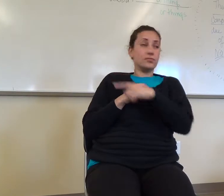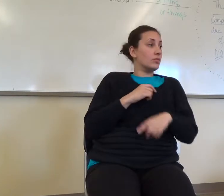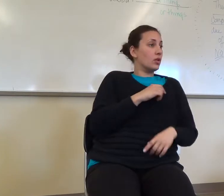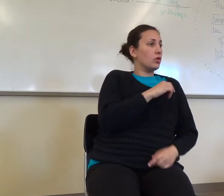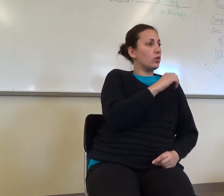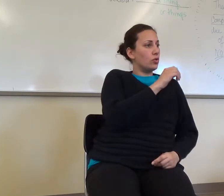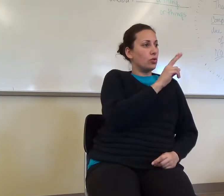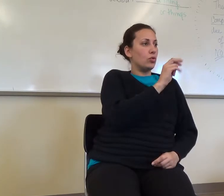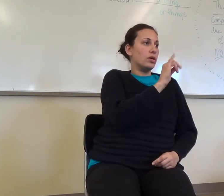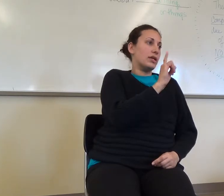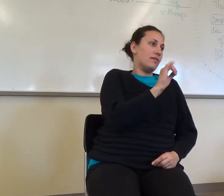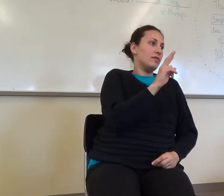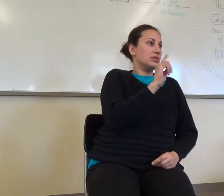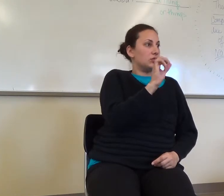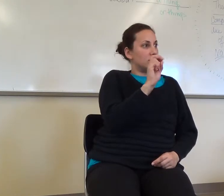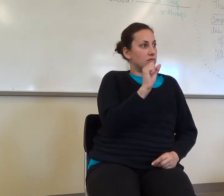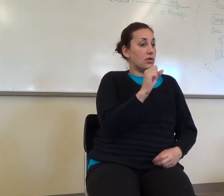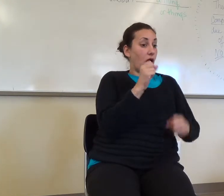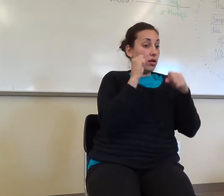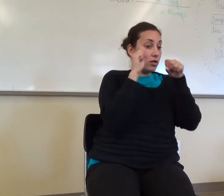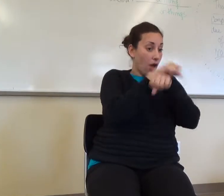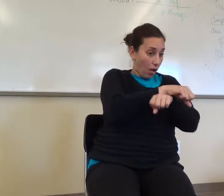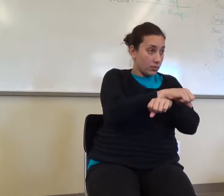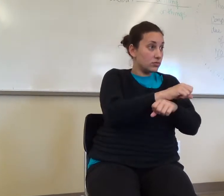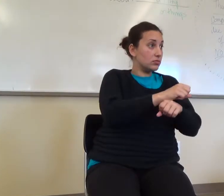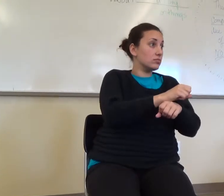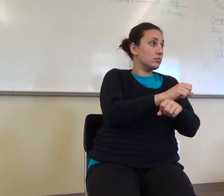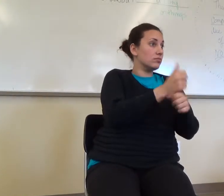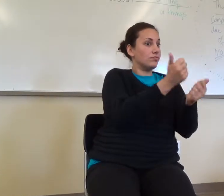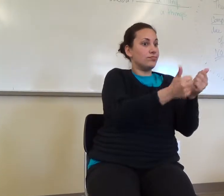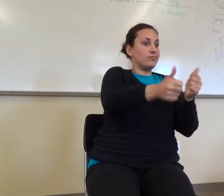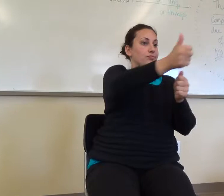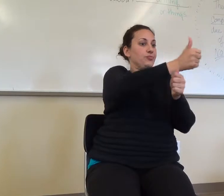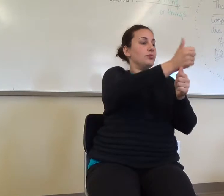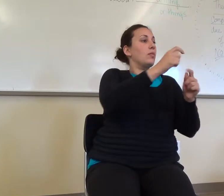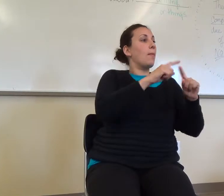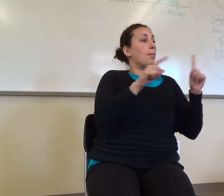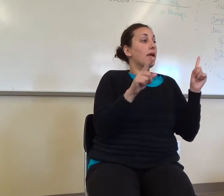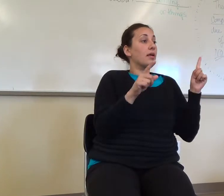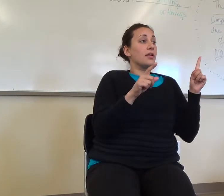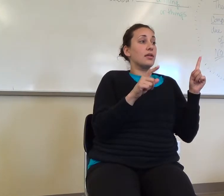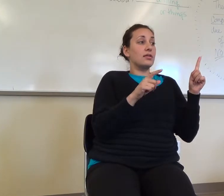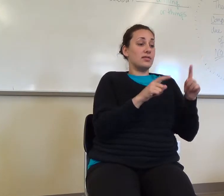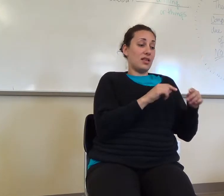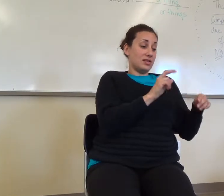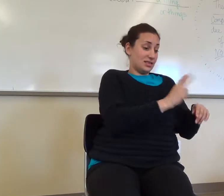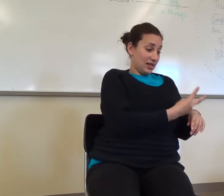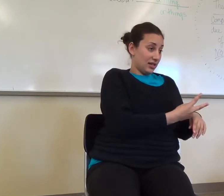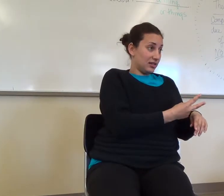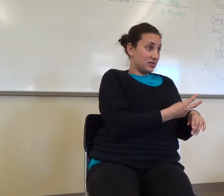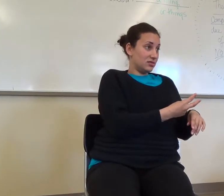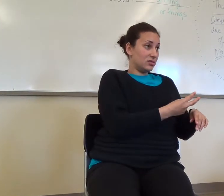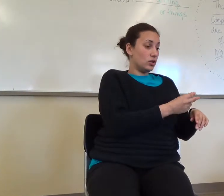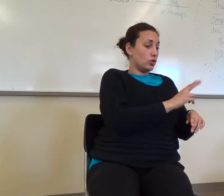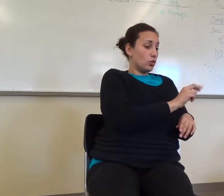Univision's dominance, but this is a sentence. Univision is